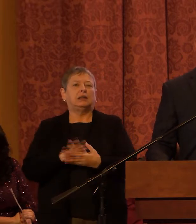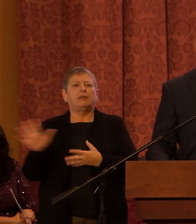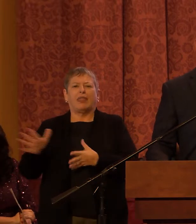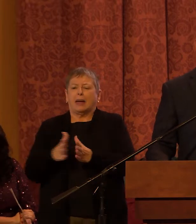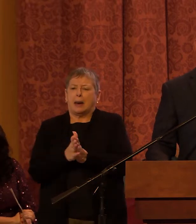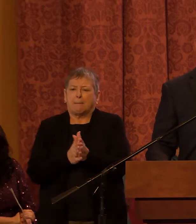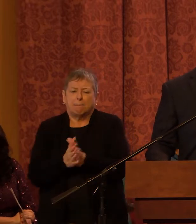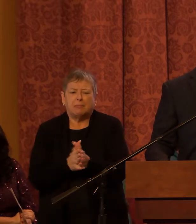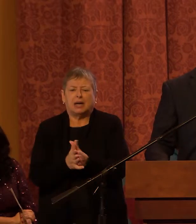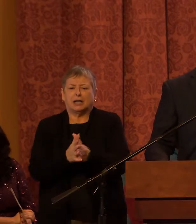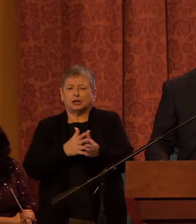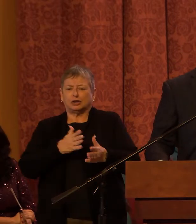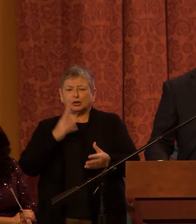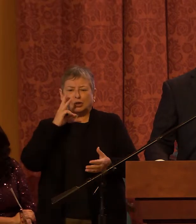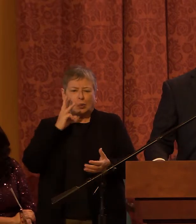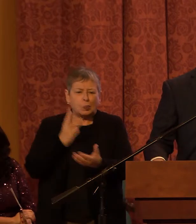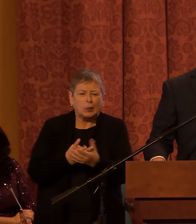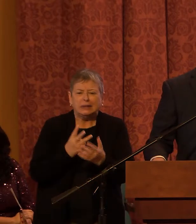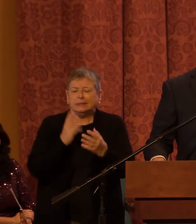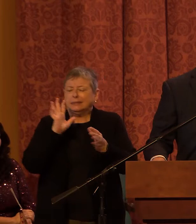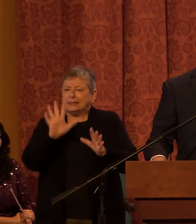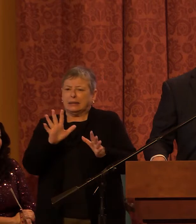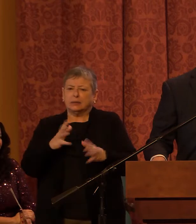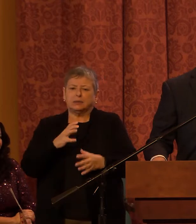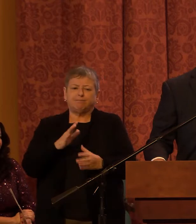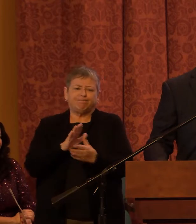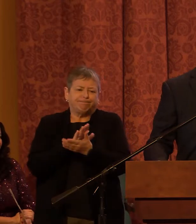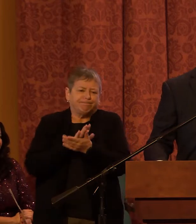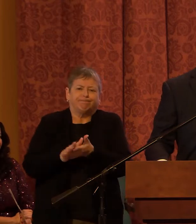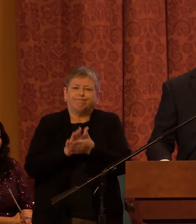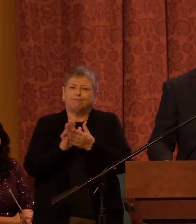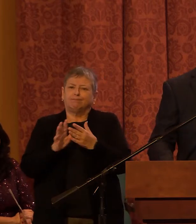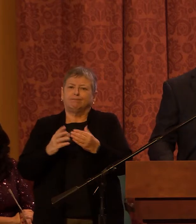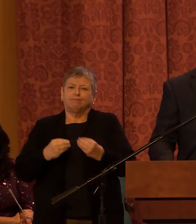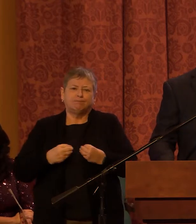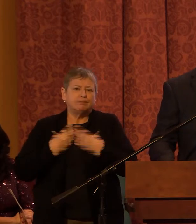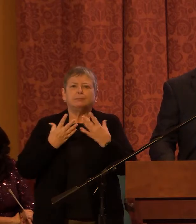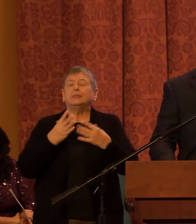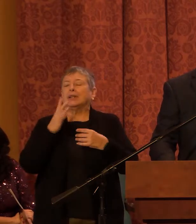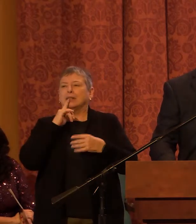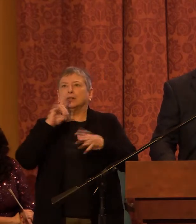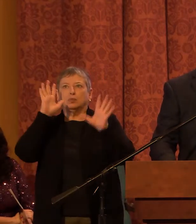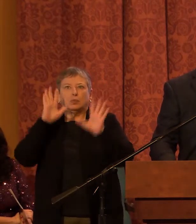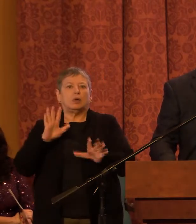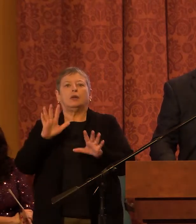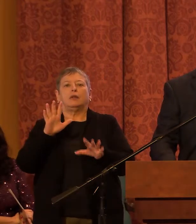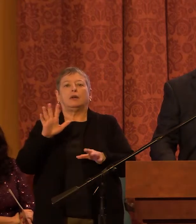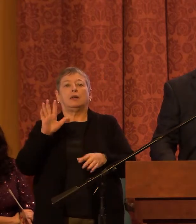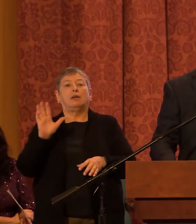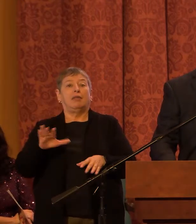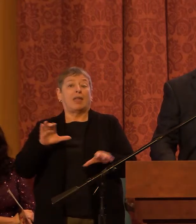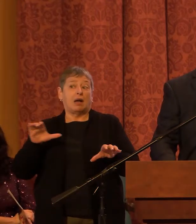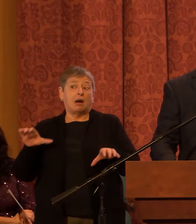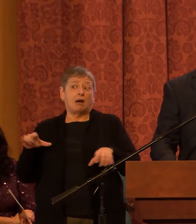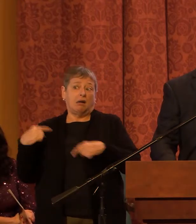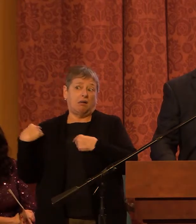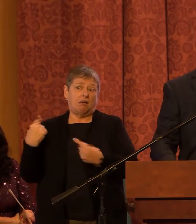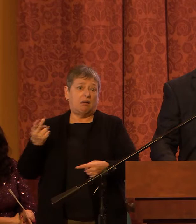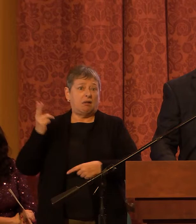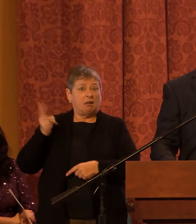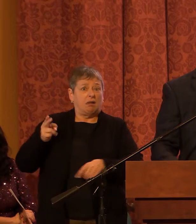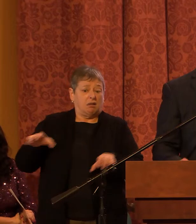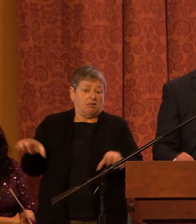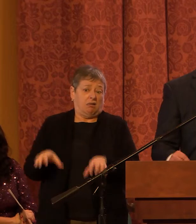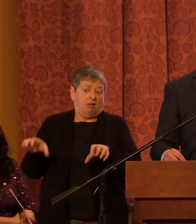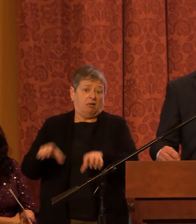their decency is just remarkable. And their track record of work on behalf of